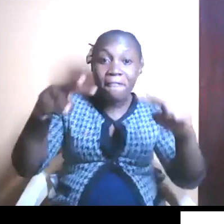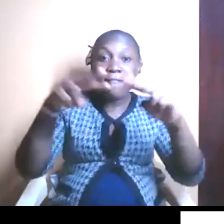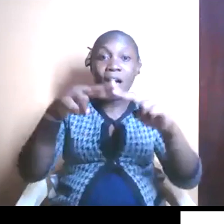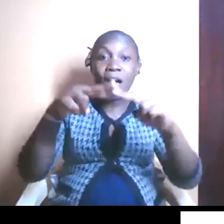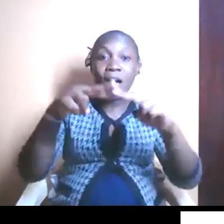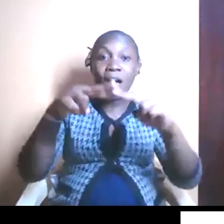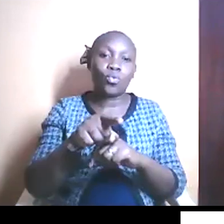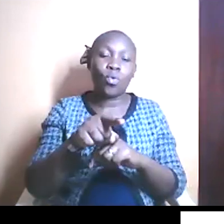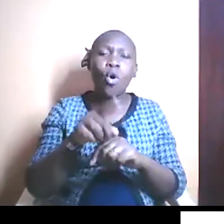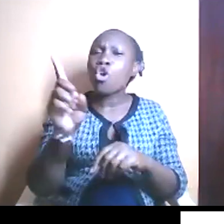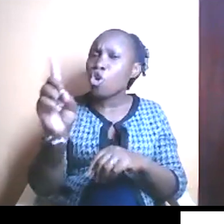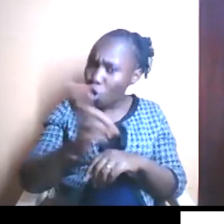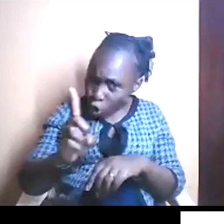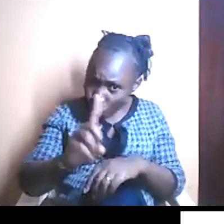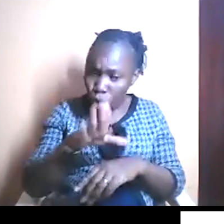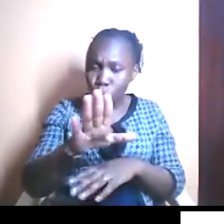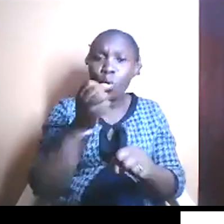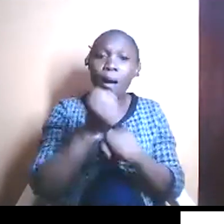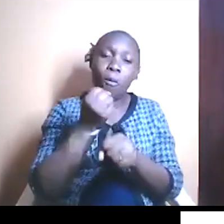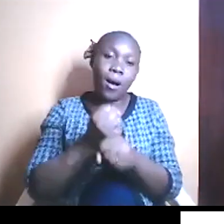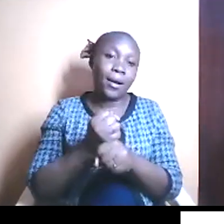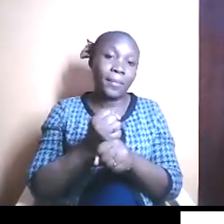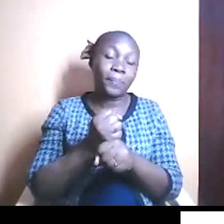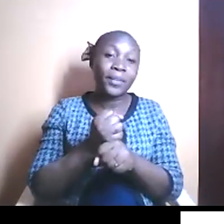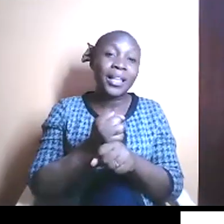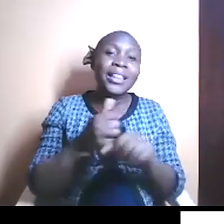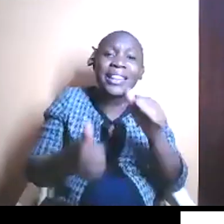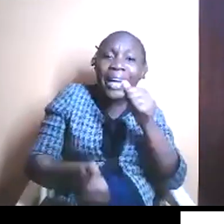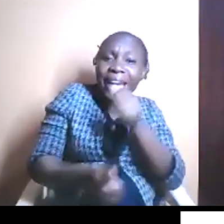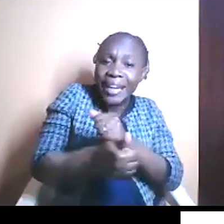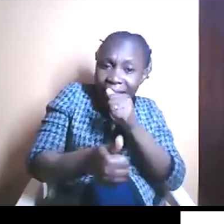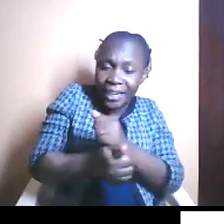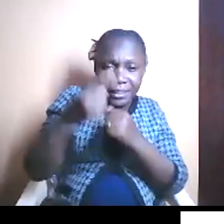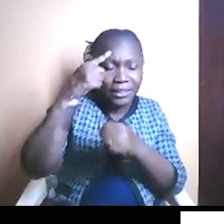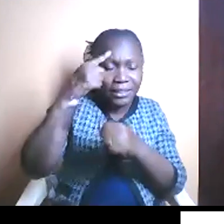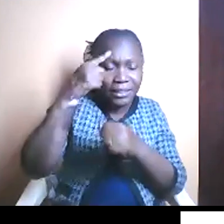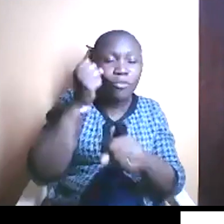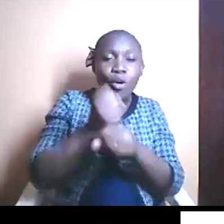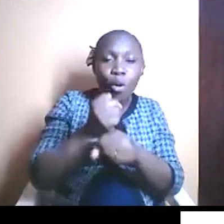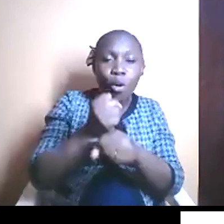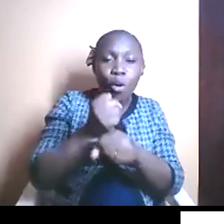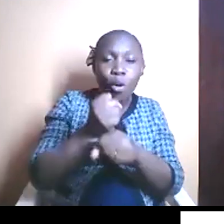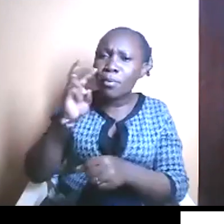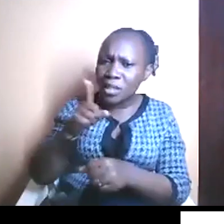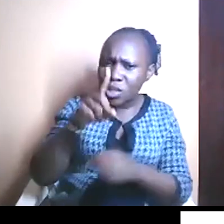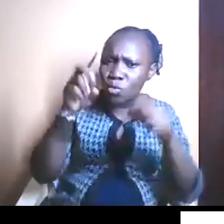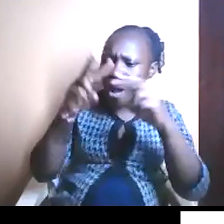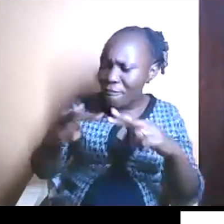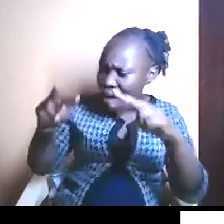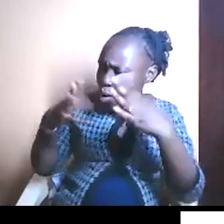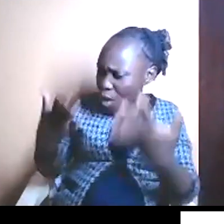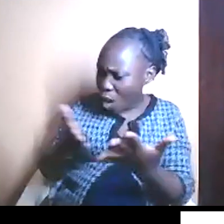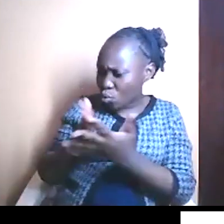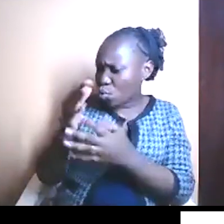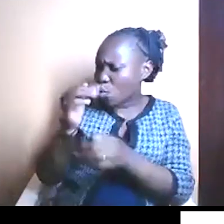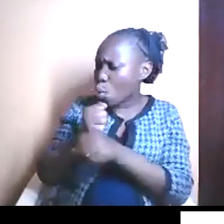in your performance. The problem with toxic workplaces is you are only regarded according to your performance.